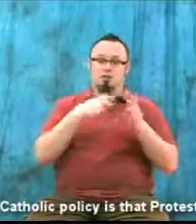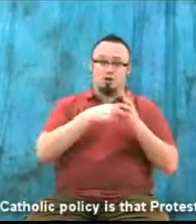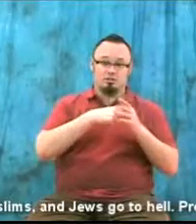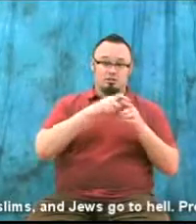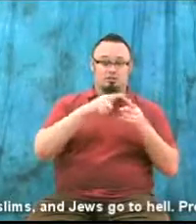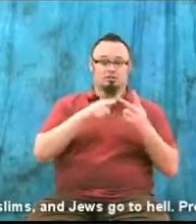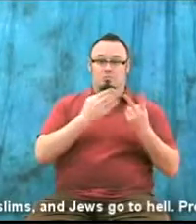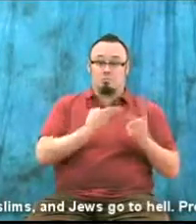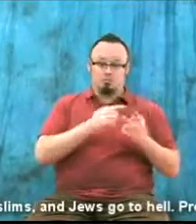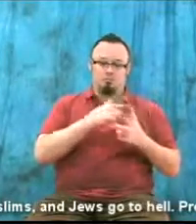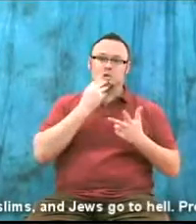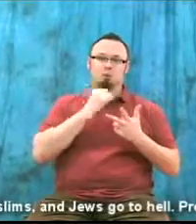and Jews go to hell.